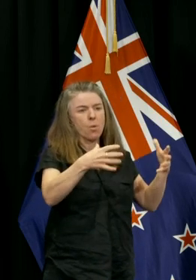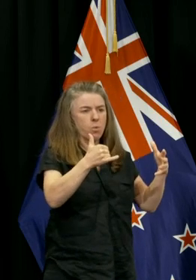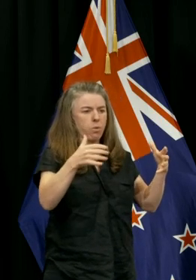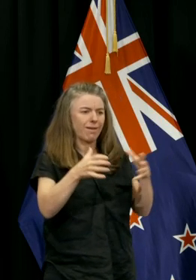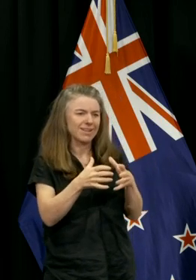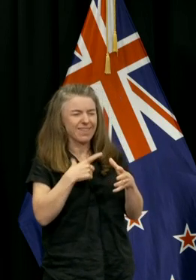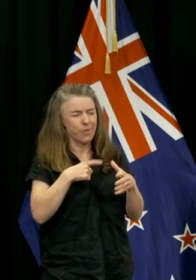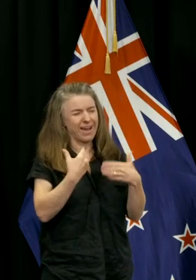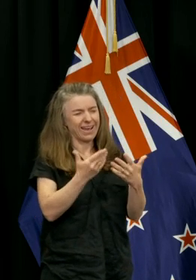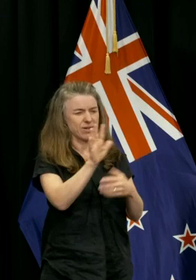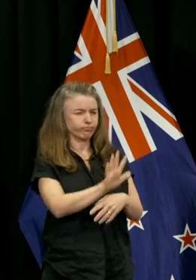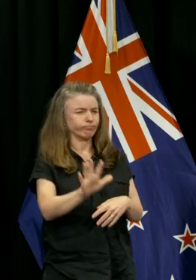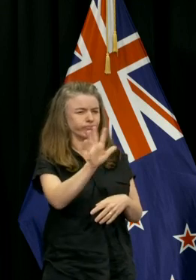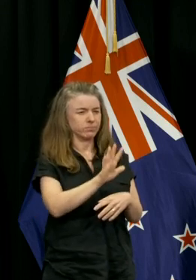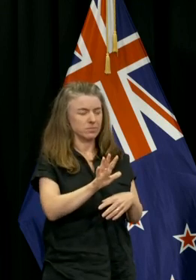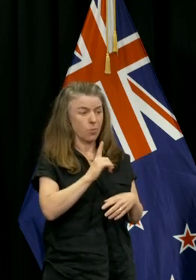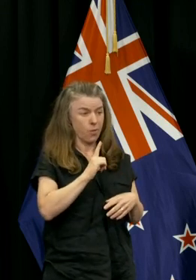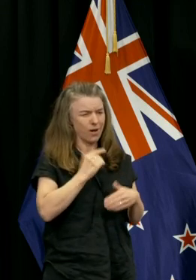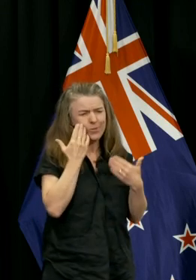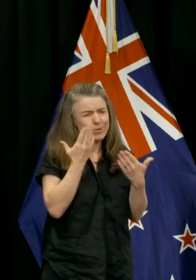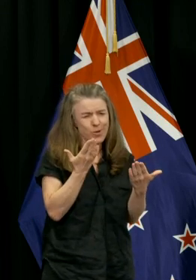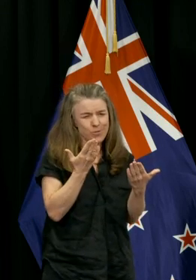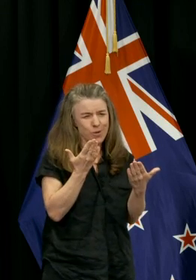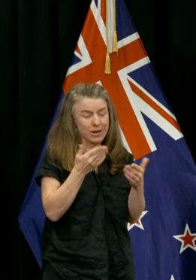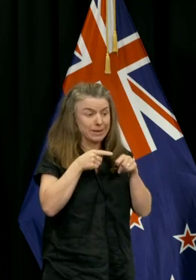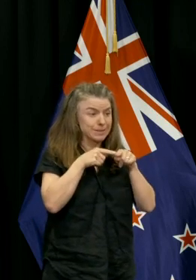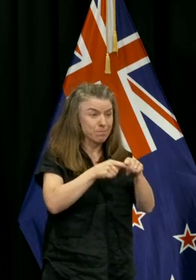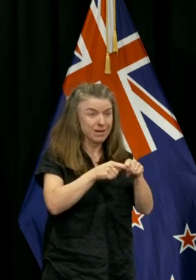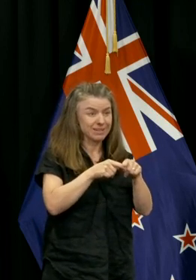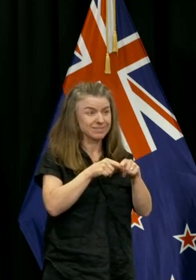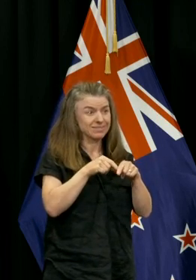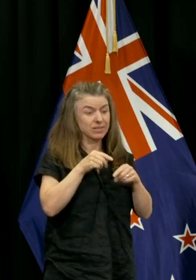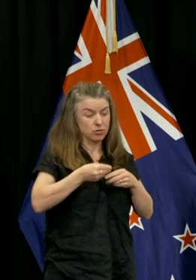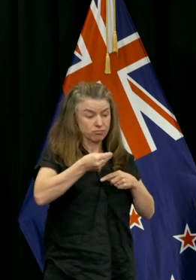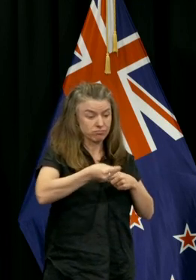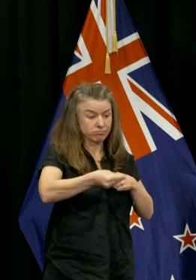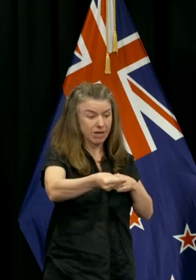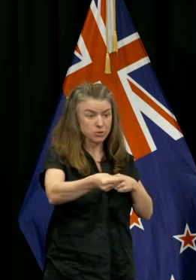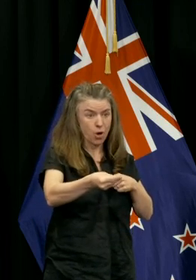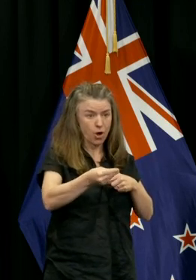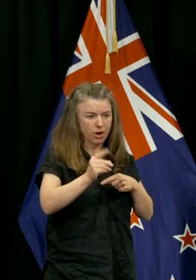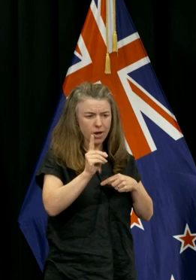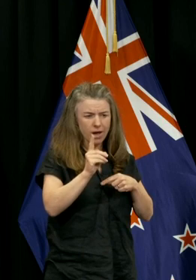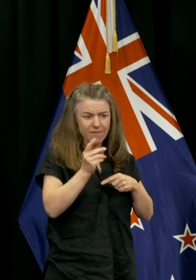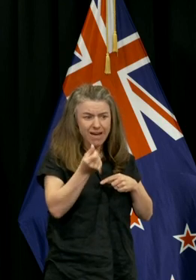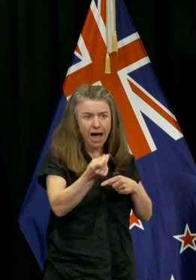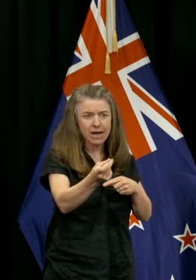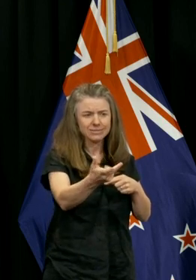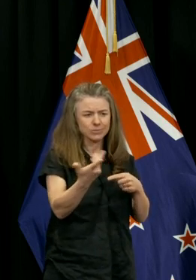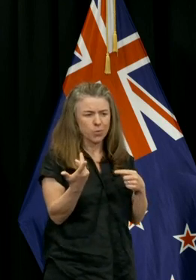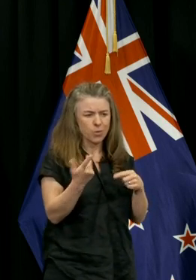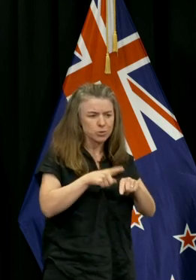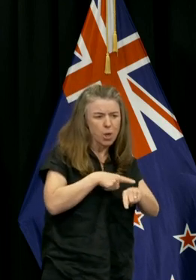very general range because of the lack of certainty. It depends on your country's transmission rate, the impact of the measures that you